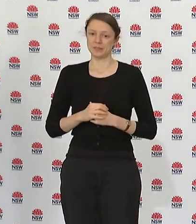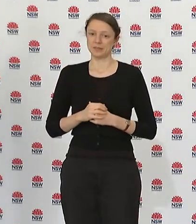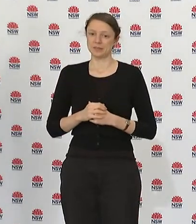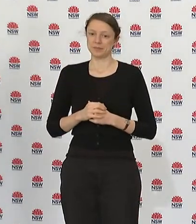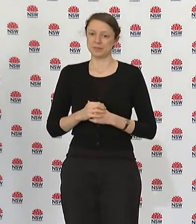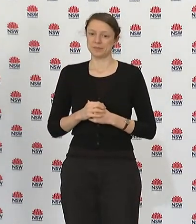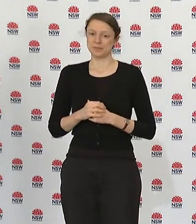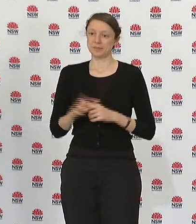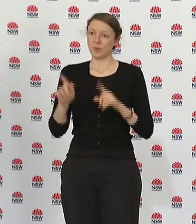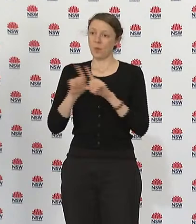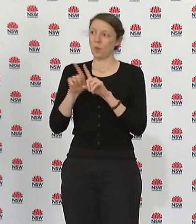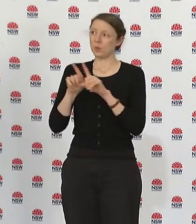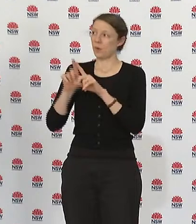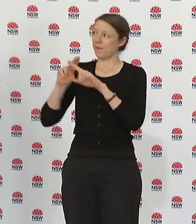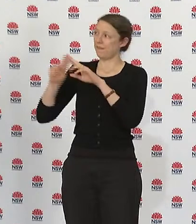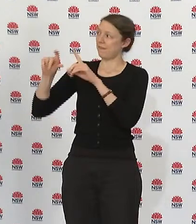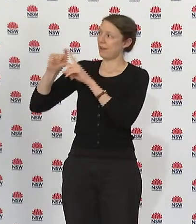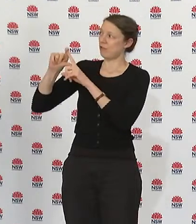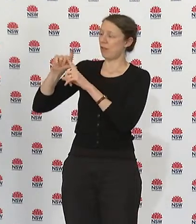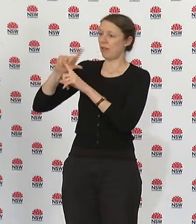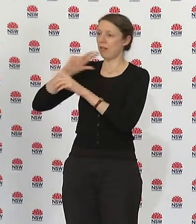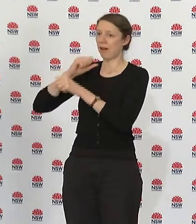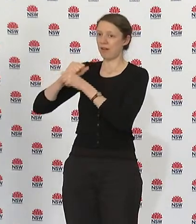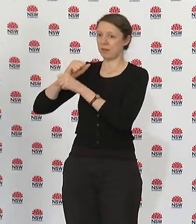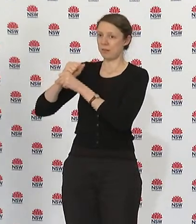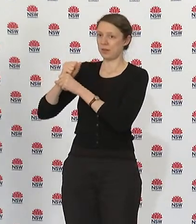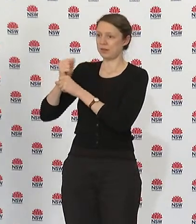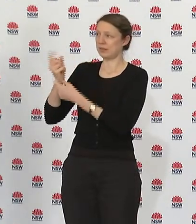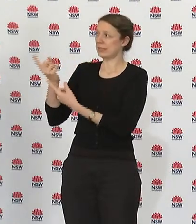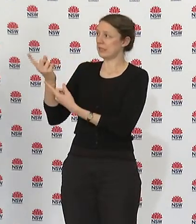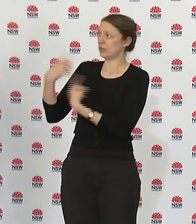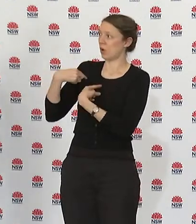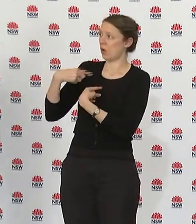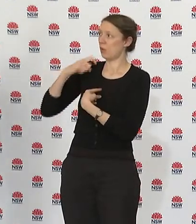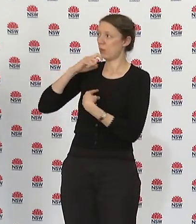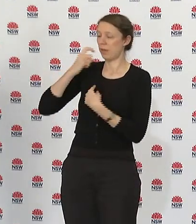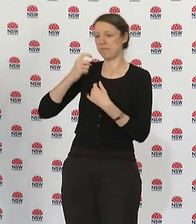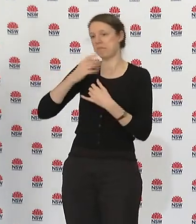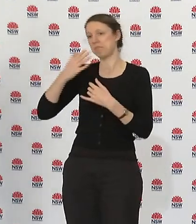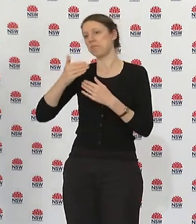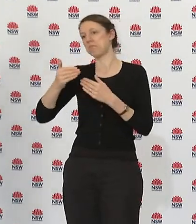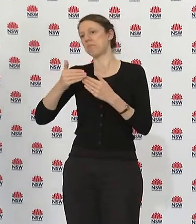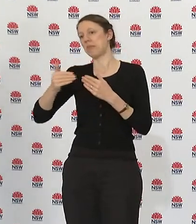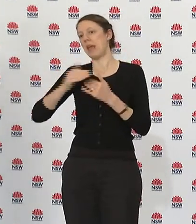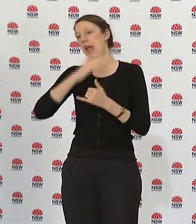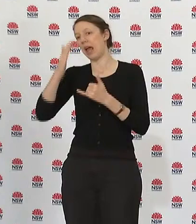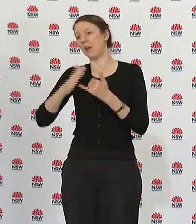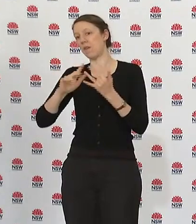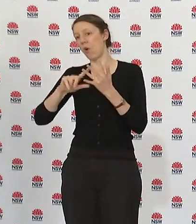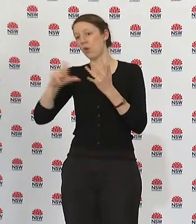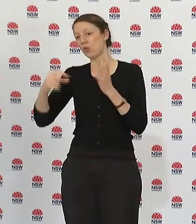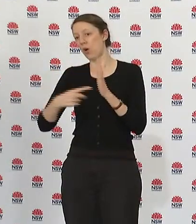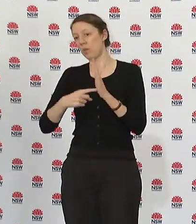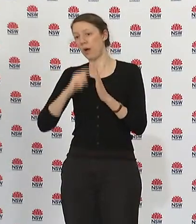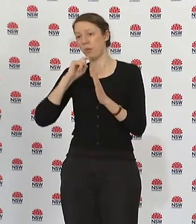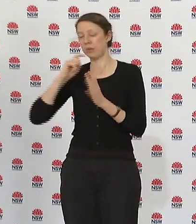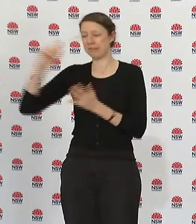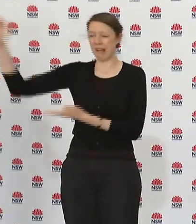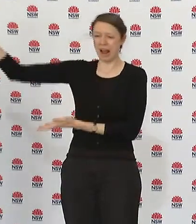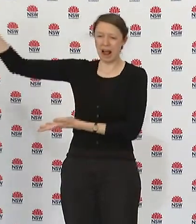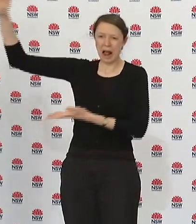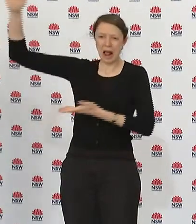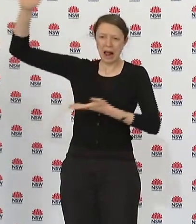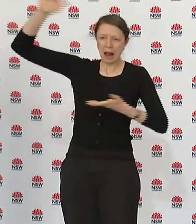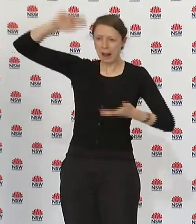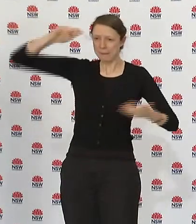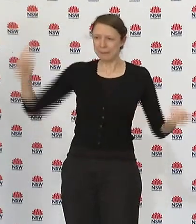We are told by the federal authorities that by the end of October we will be awash with vaccine. We have a challenging month or 6 weeks until we get those